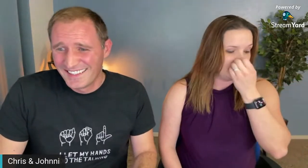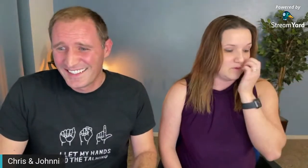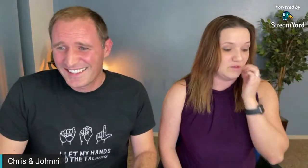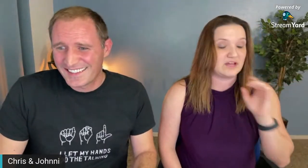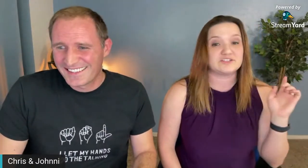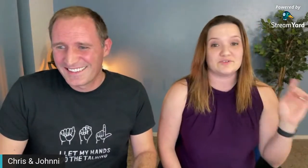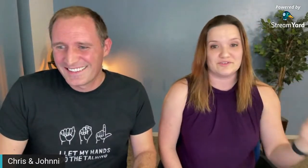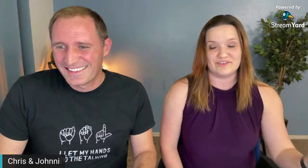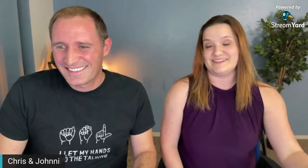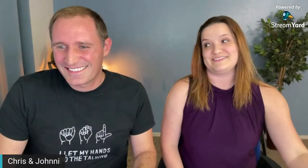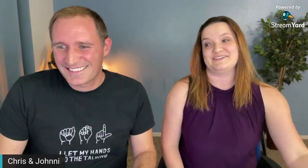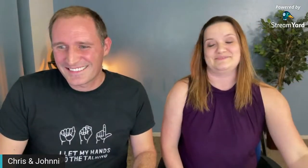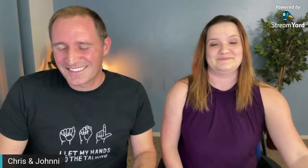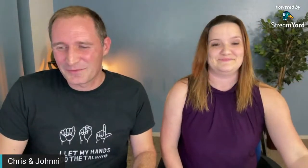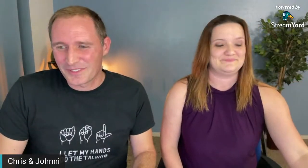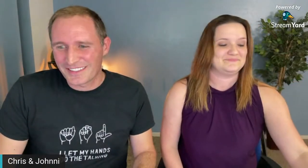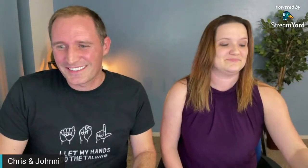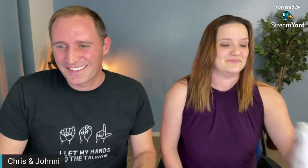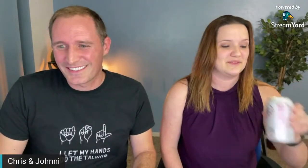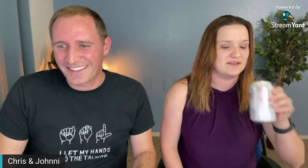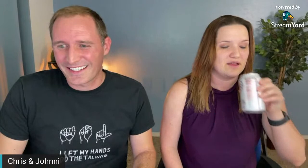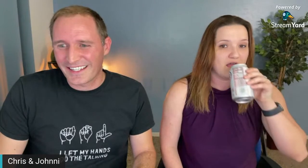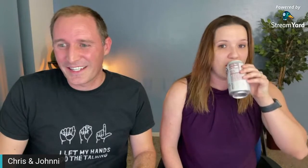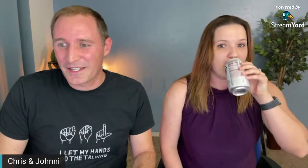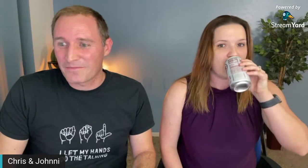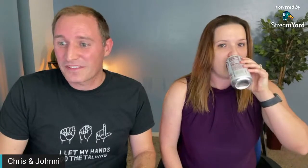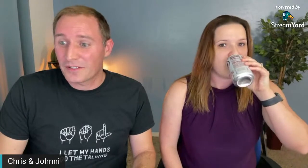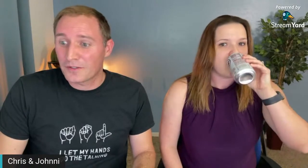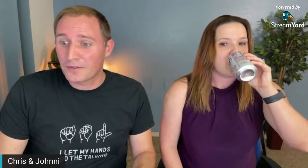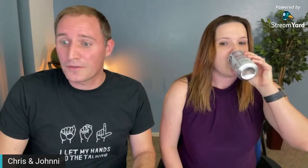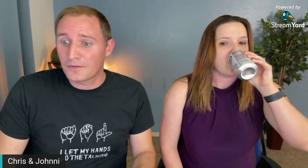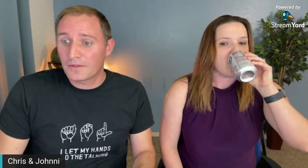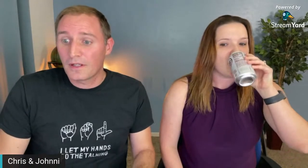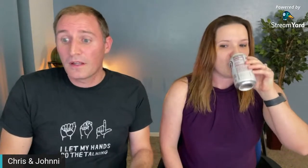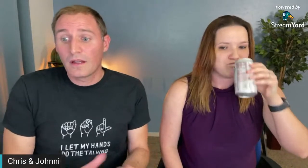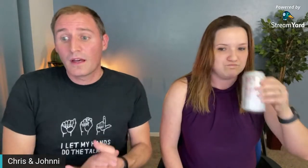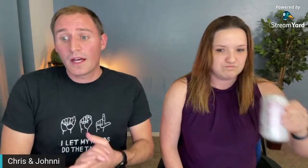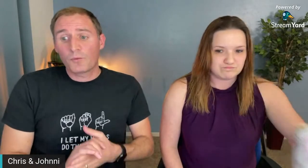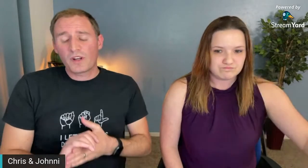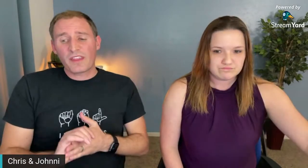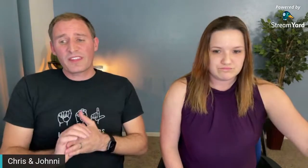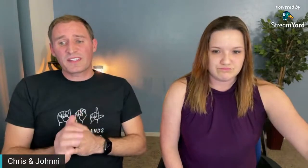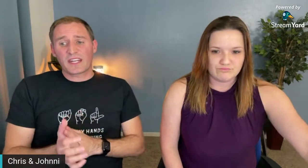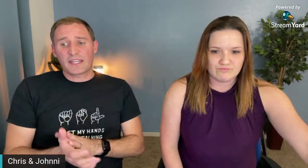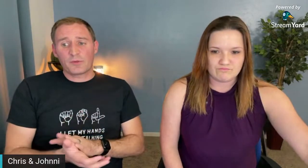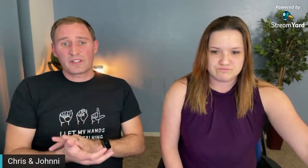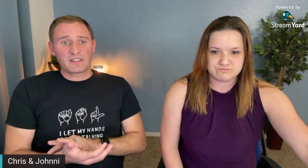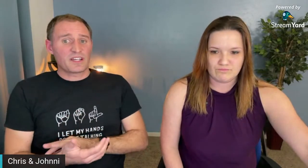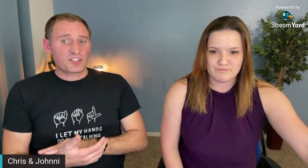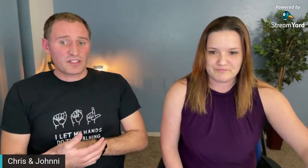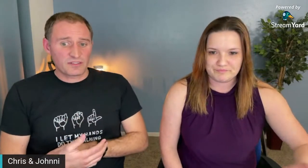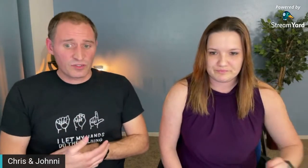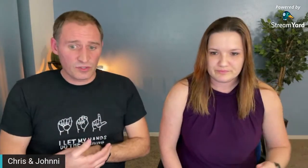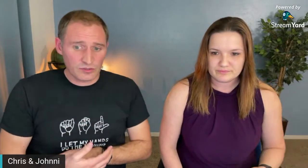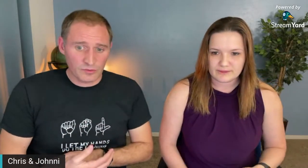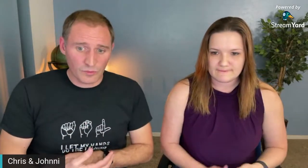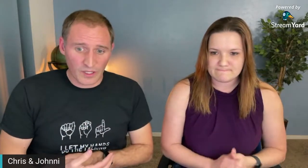Well, now she's throwing a fit. So. Oh boy. Okay. So one of the things that I kind of wanted to touch on too